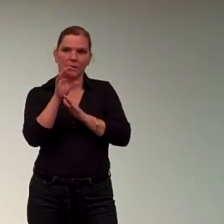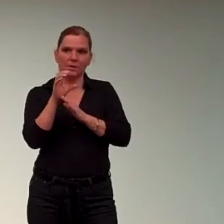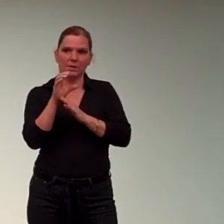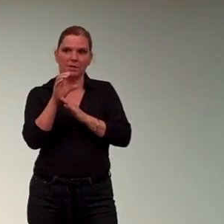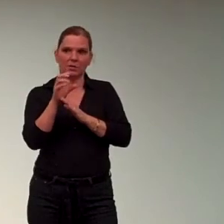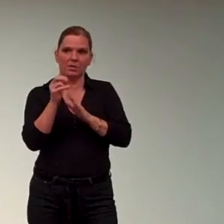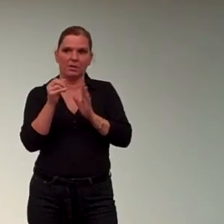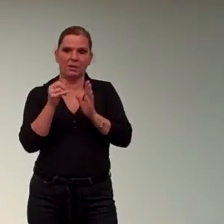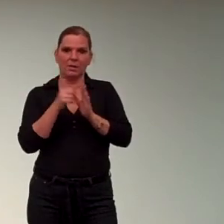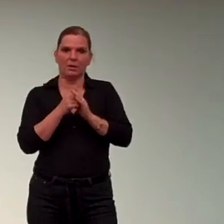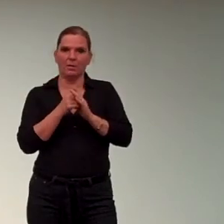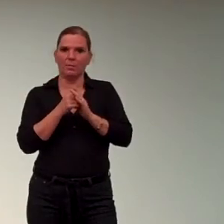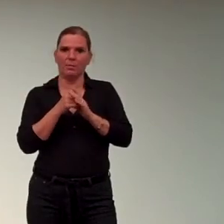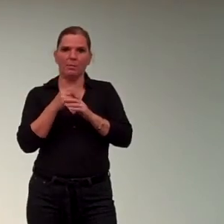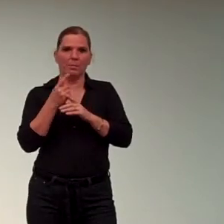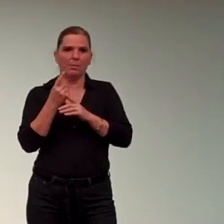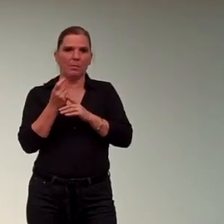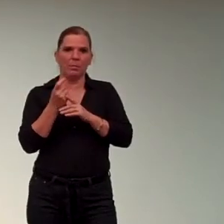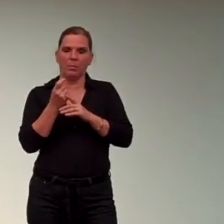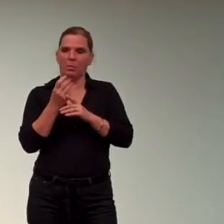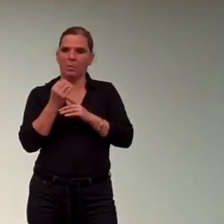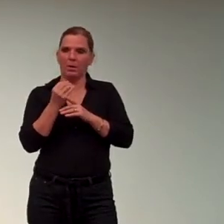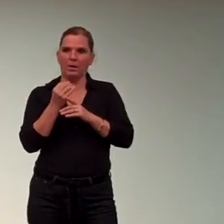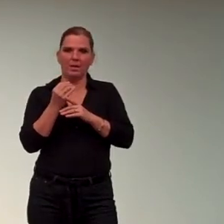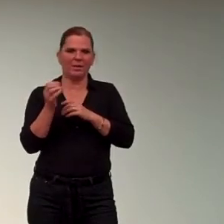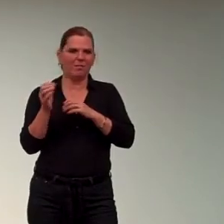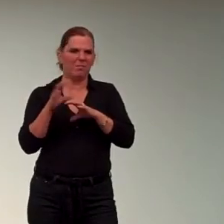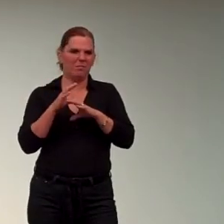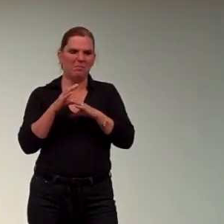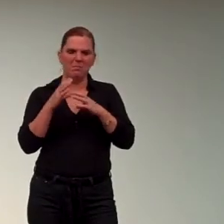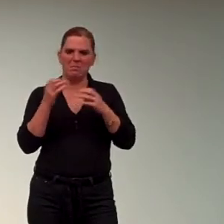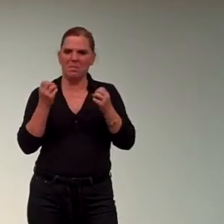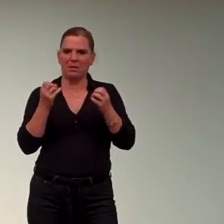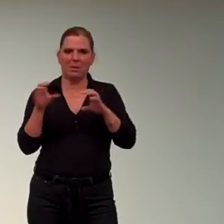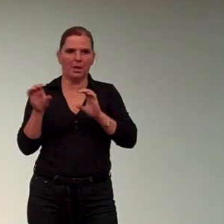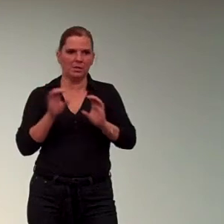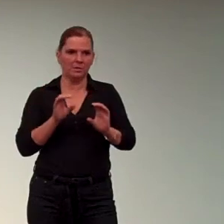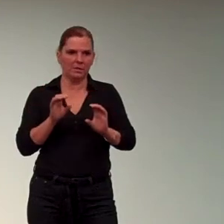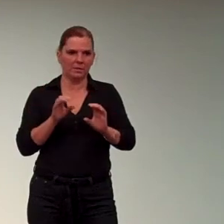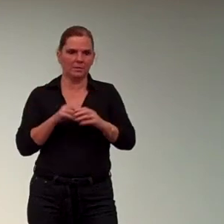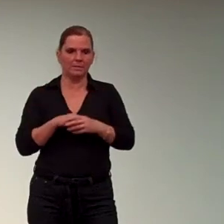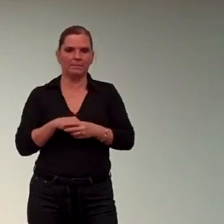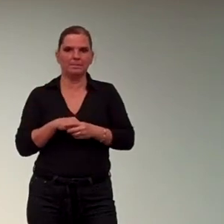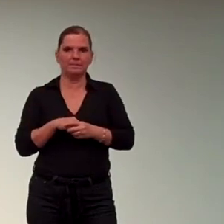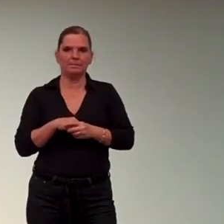man, they're running amok with activities. Now,